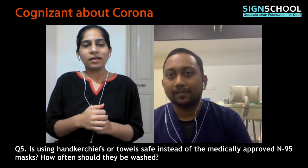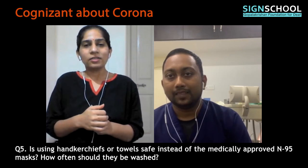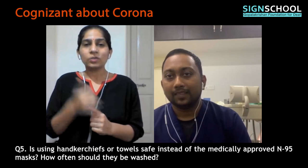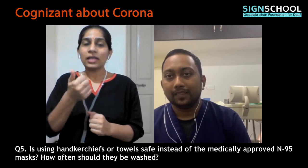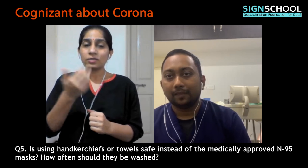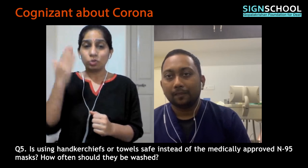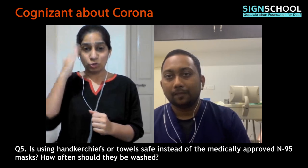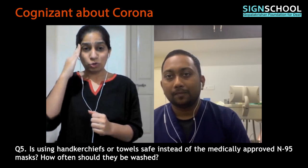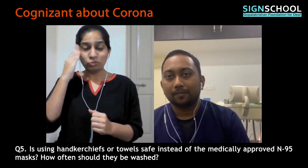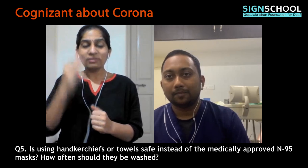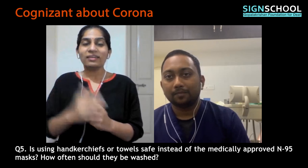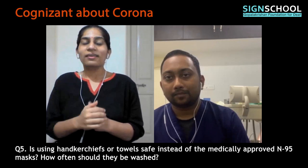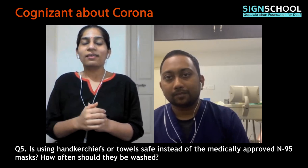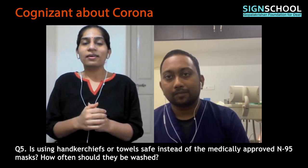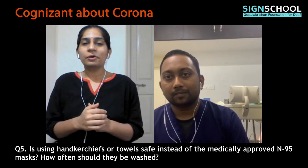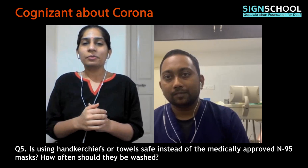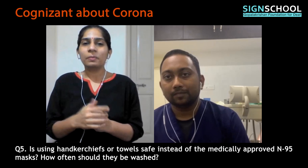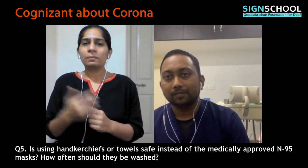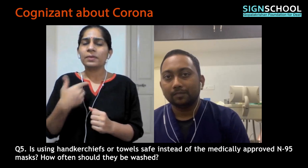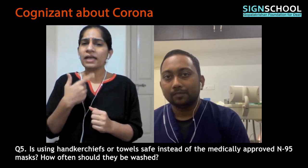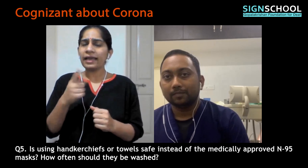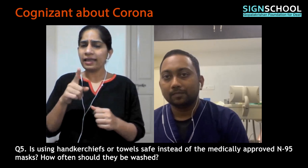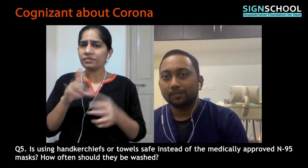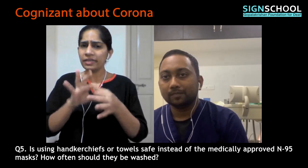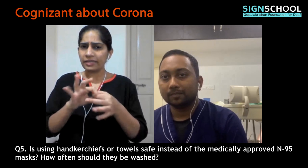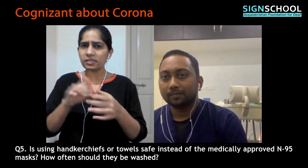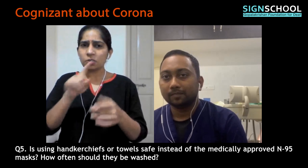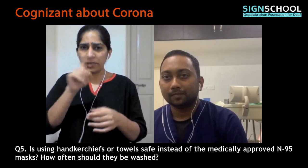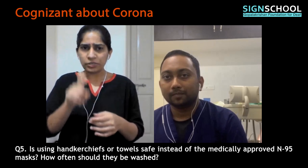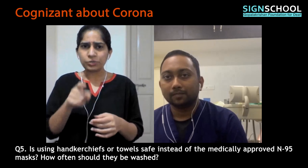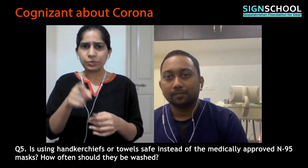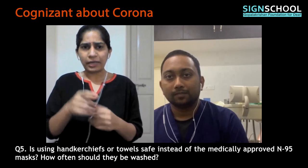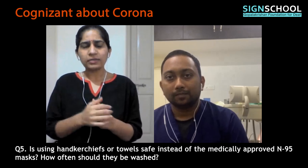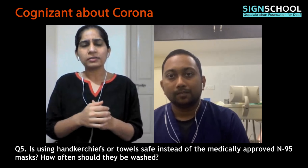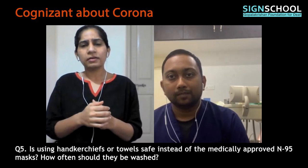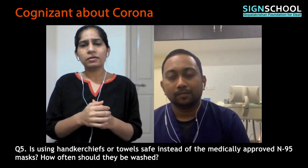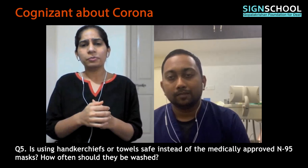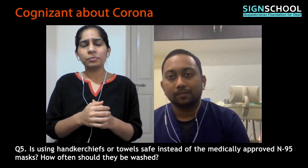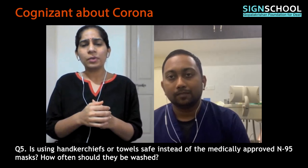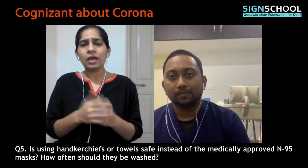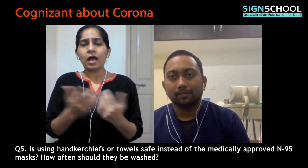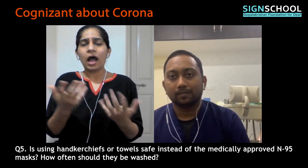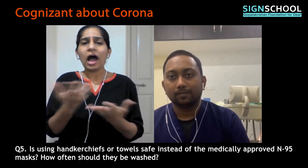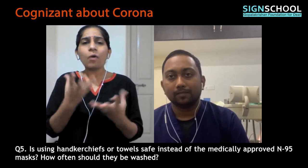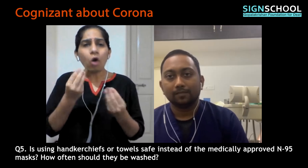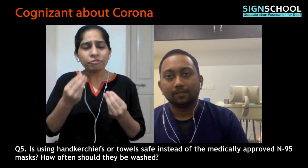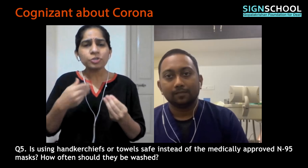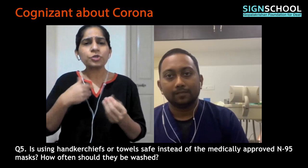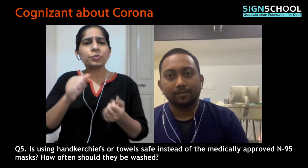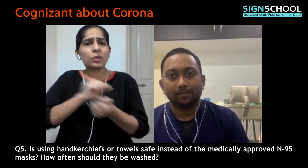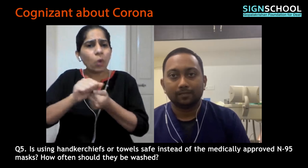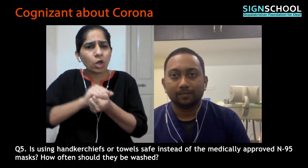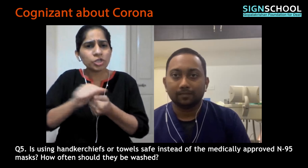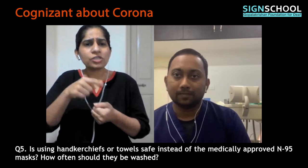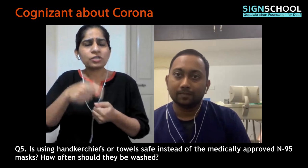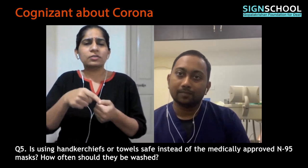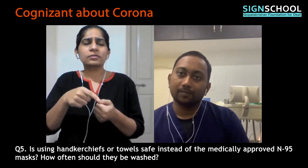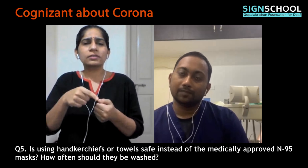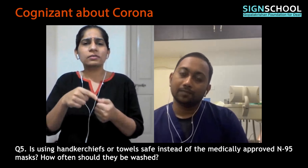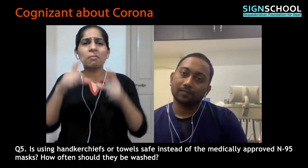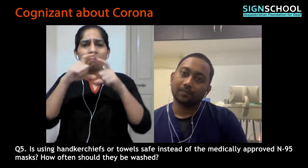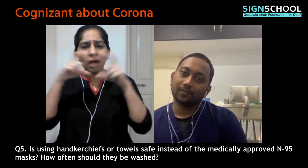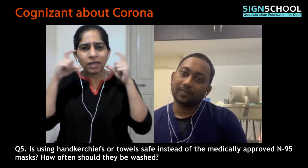Great. So that's good to know. But I have a related question to that. How often should we